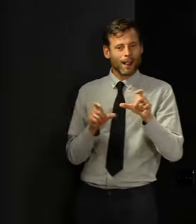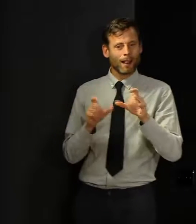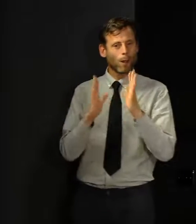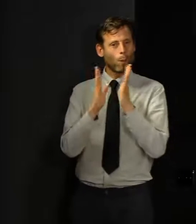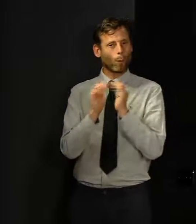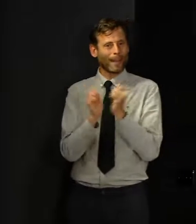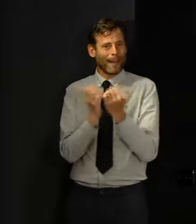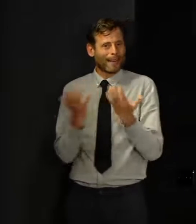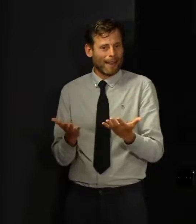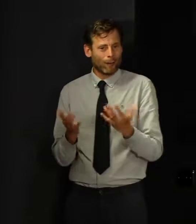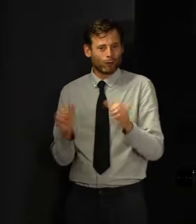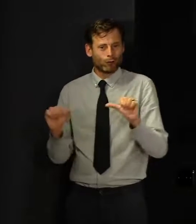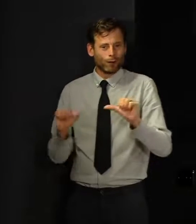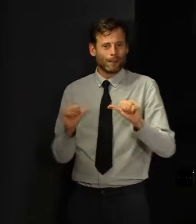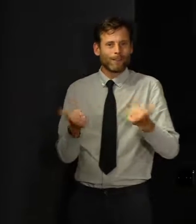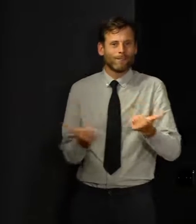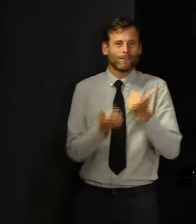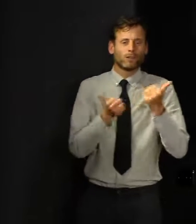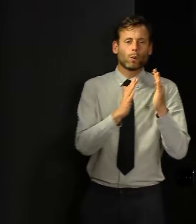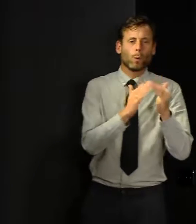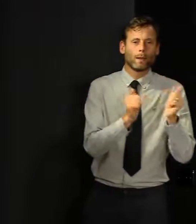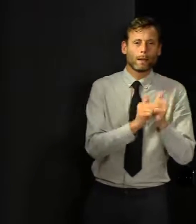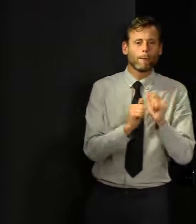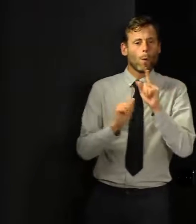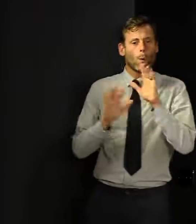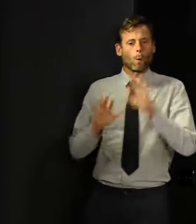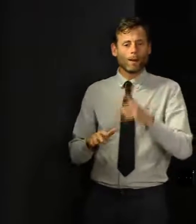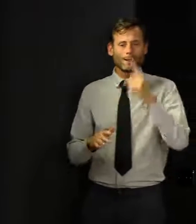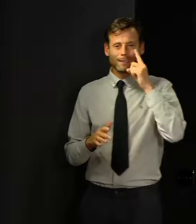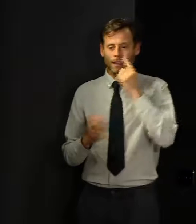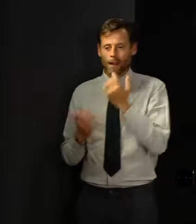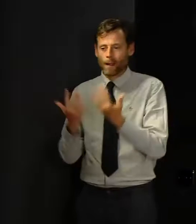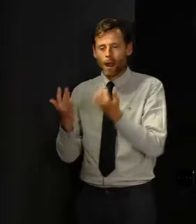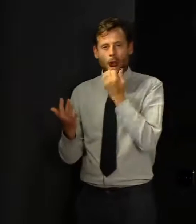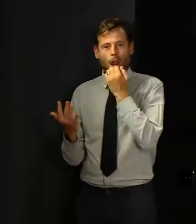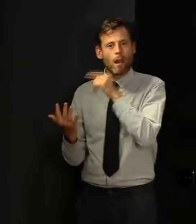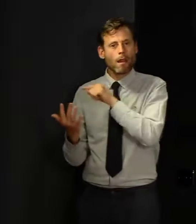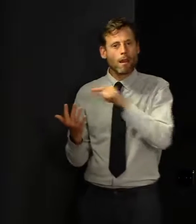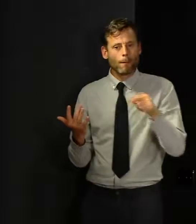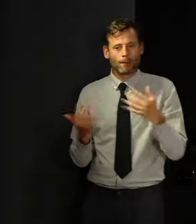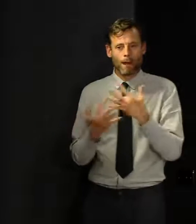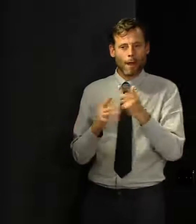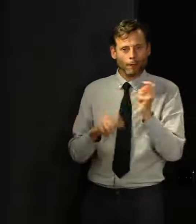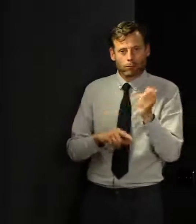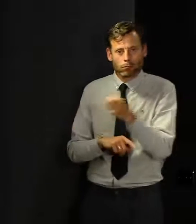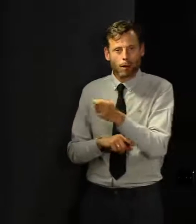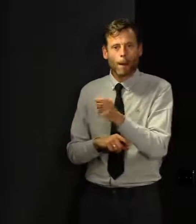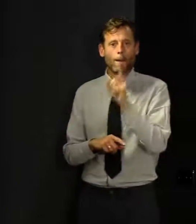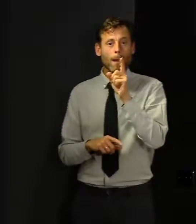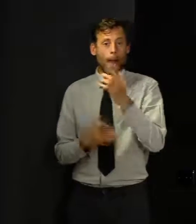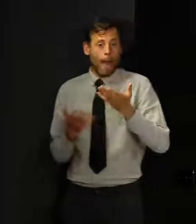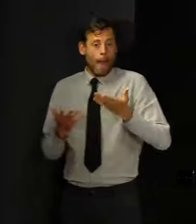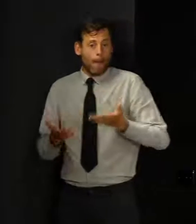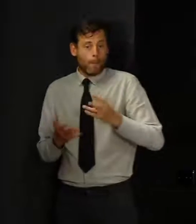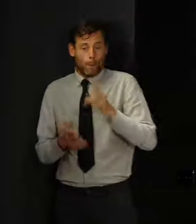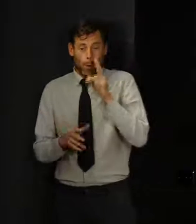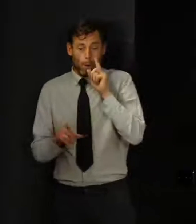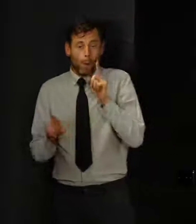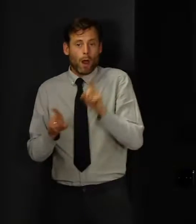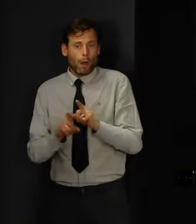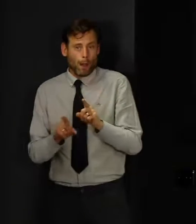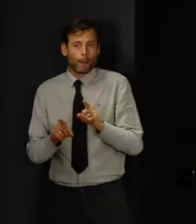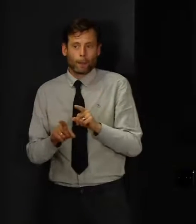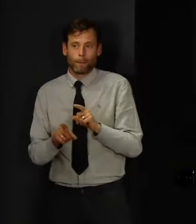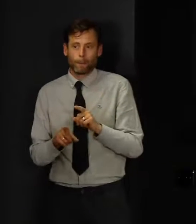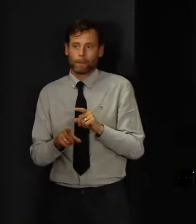we'll wait to see what the figures are tomorrow. But initial indications are that there has